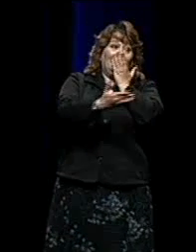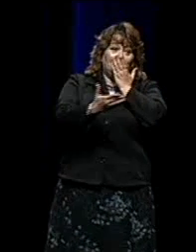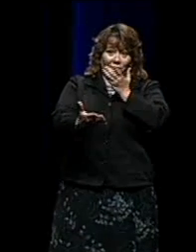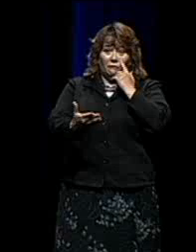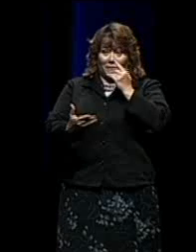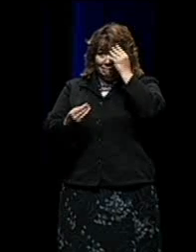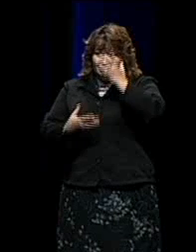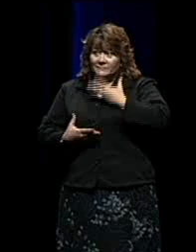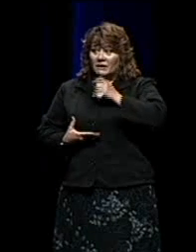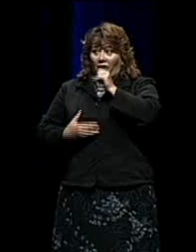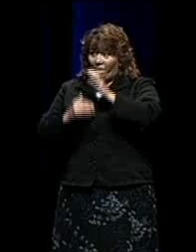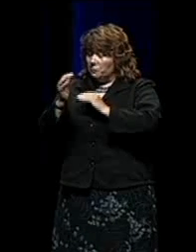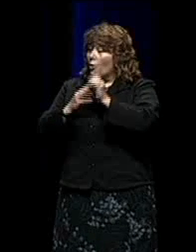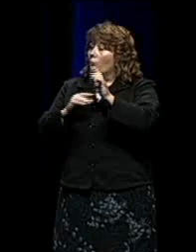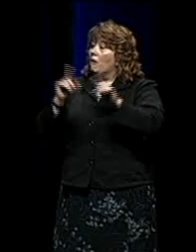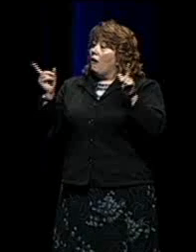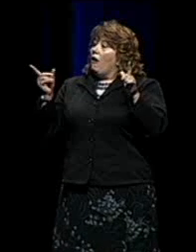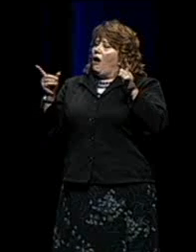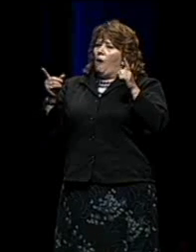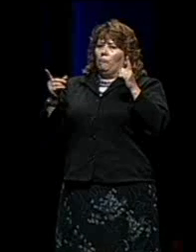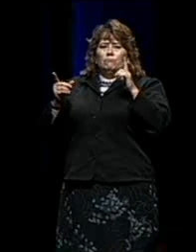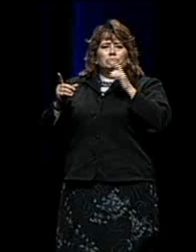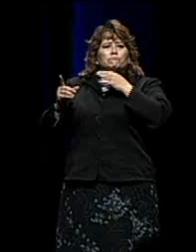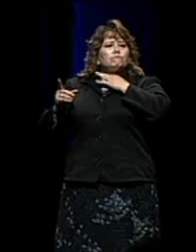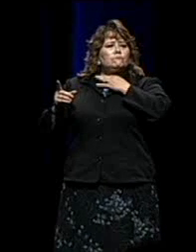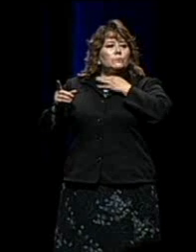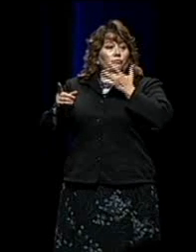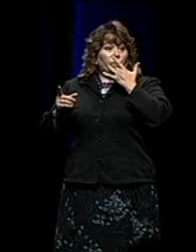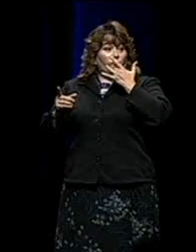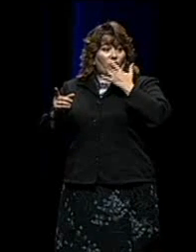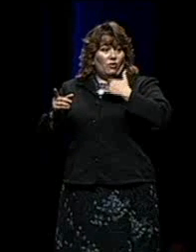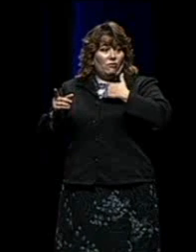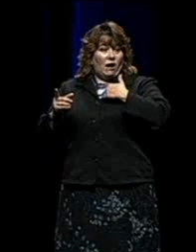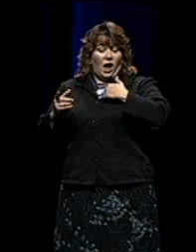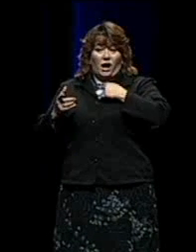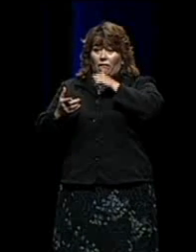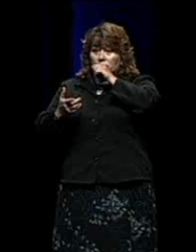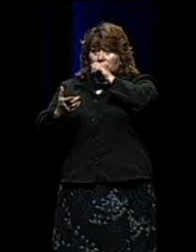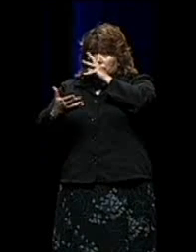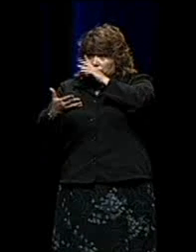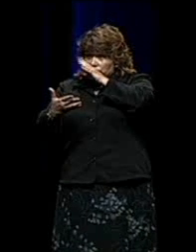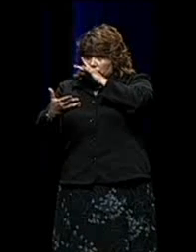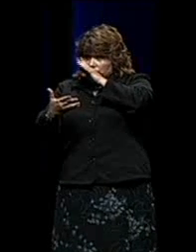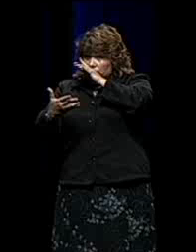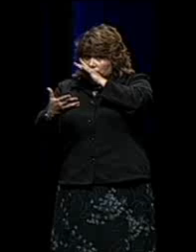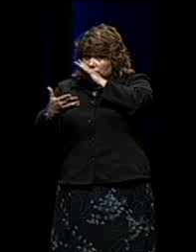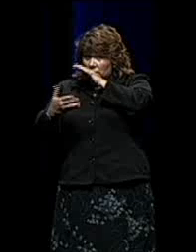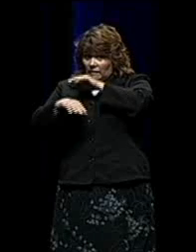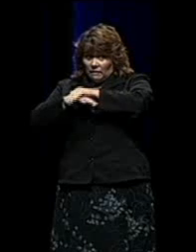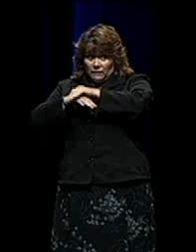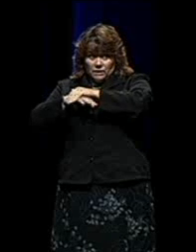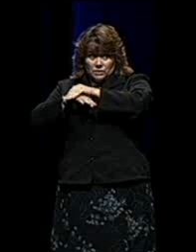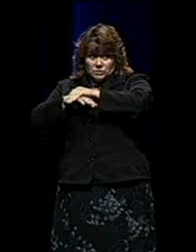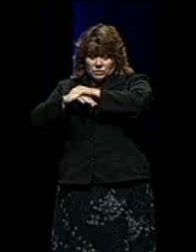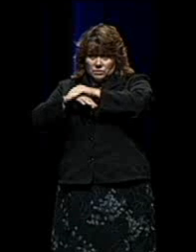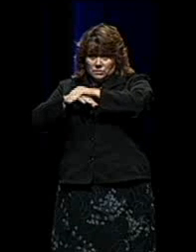thank you. So thank you for that comment about the process itself, and I'm wondering if you all would prefer that I